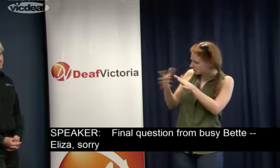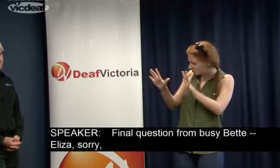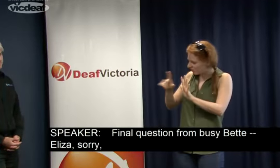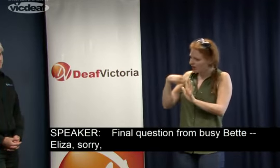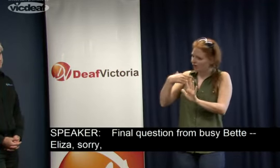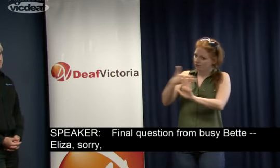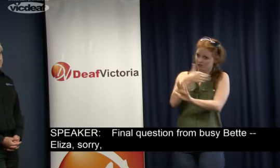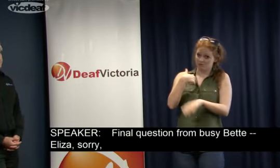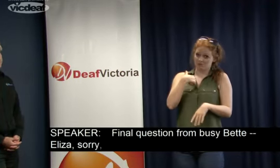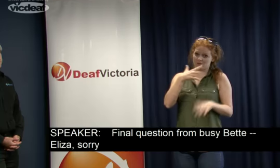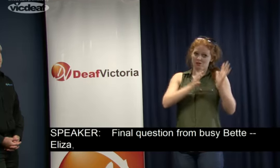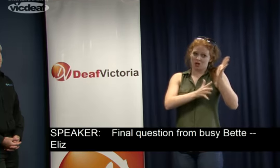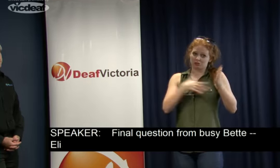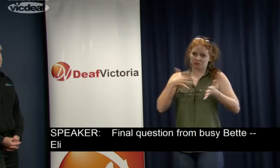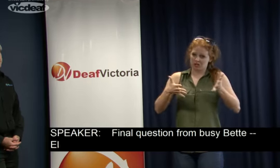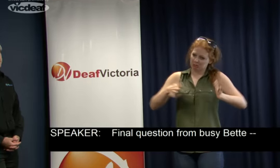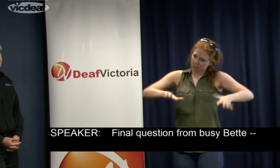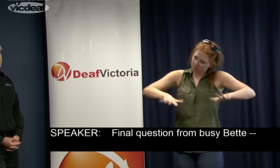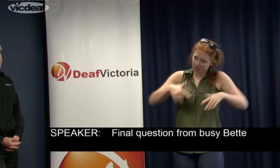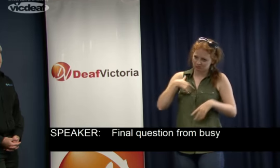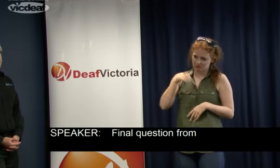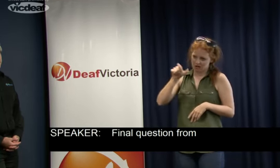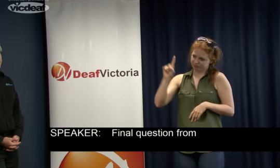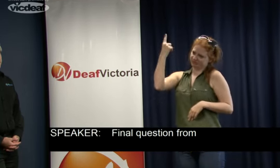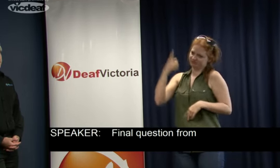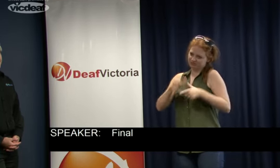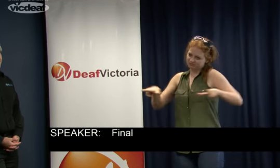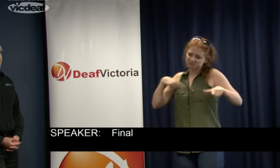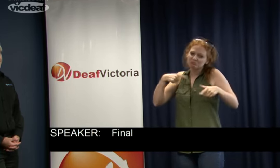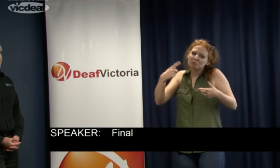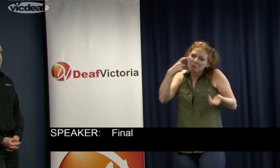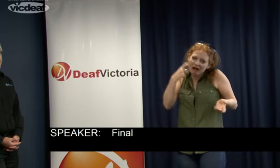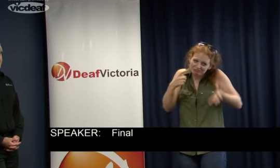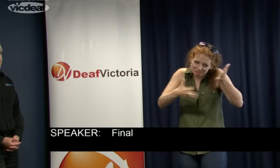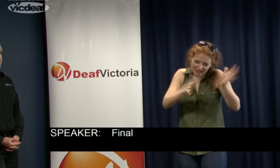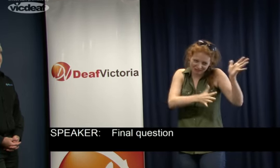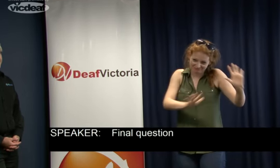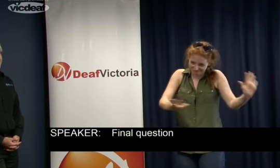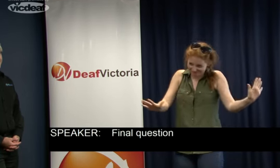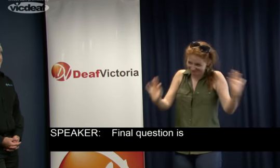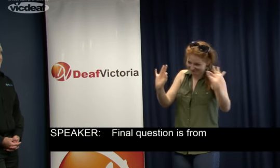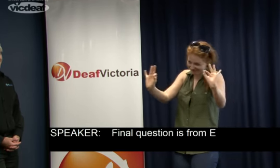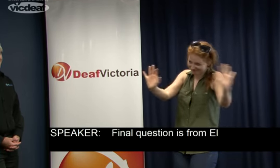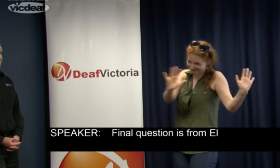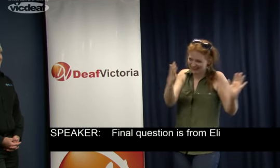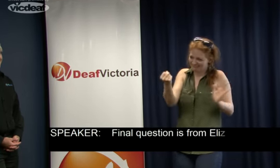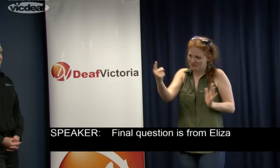I'm not sure if it is a question. I'm not proficient in Auslan, but I'll do my best, okay, to use